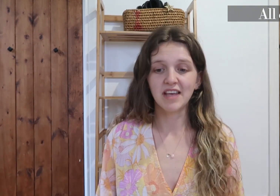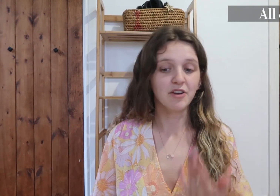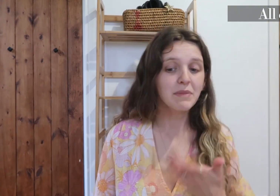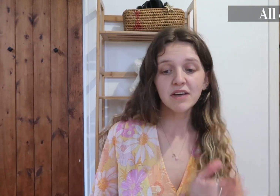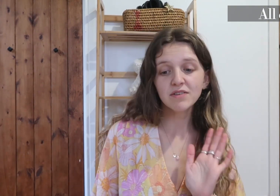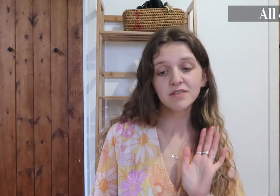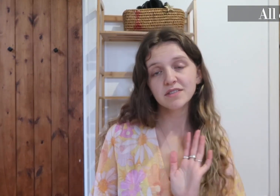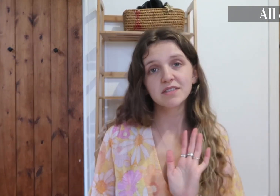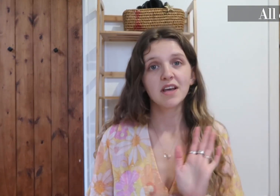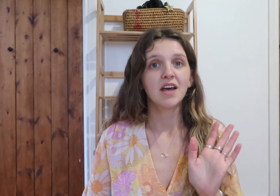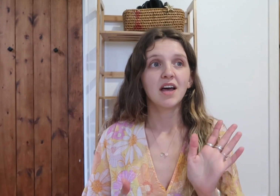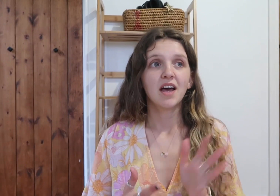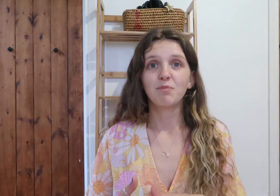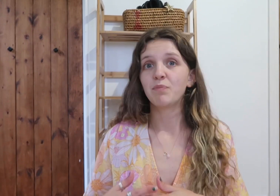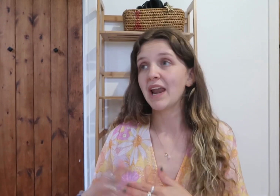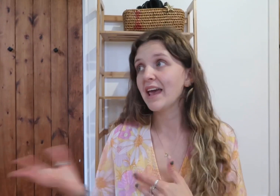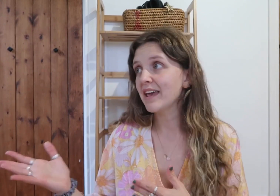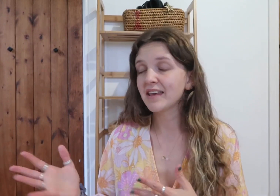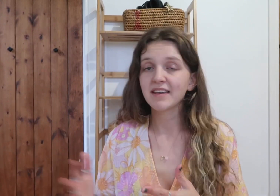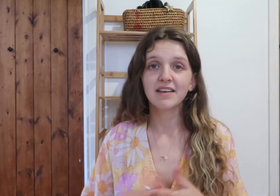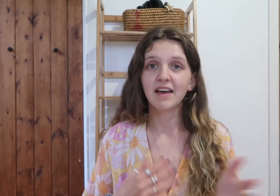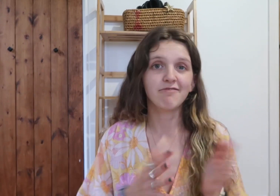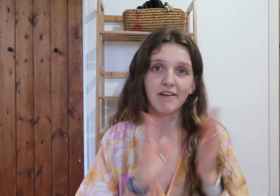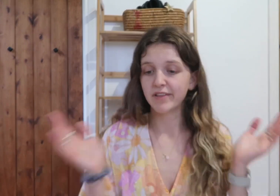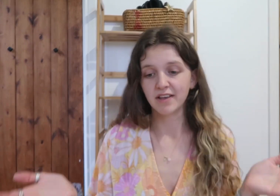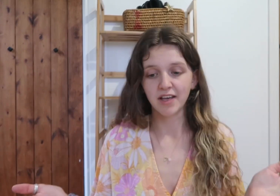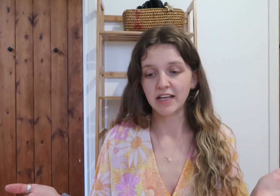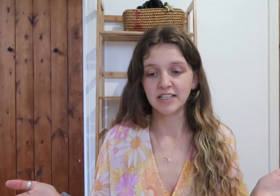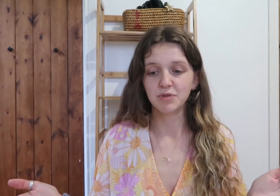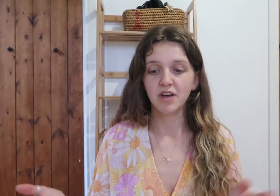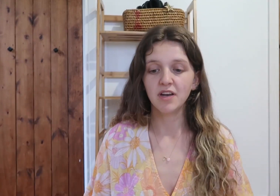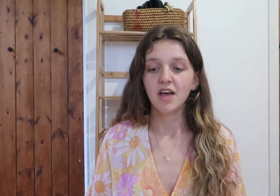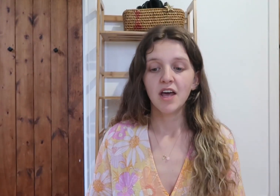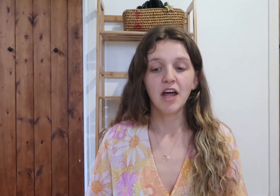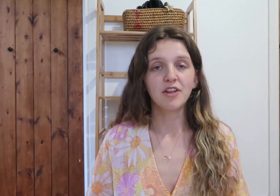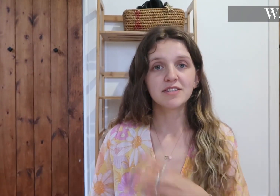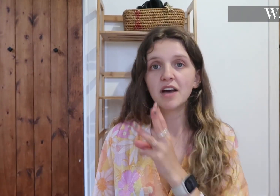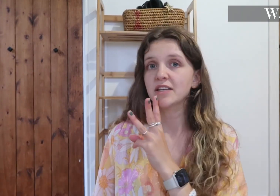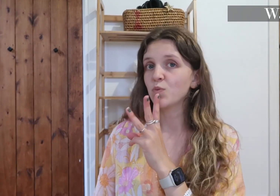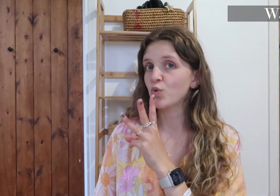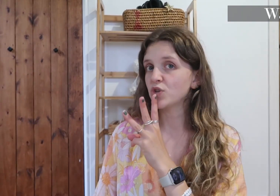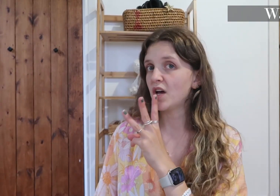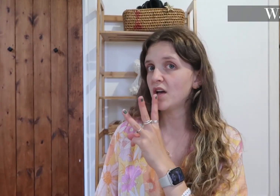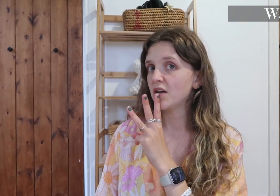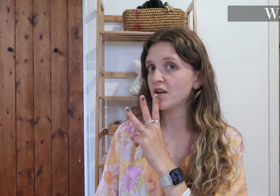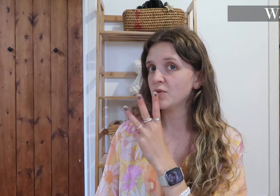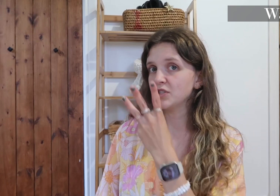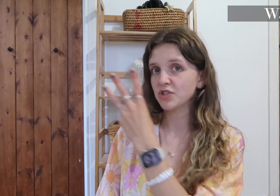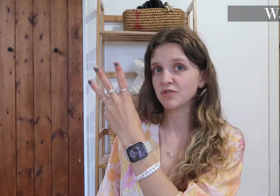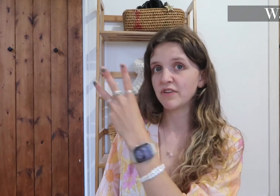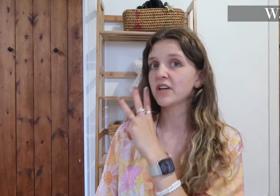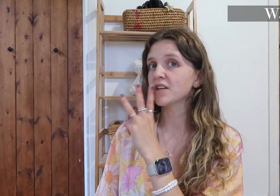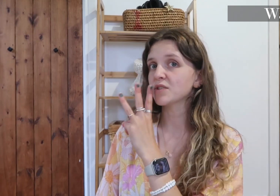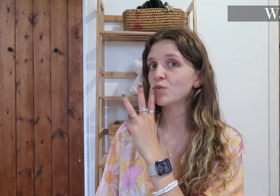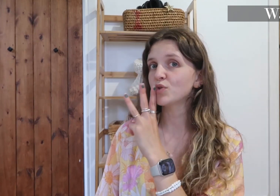end of meals, playing, everything that needs to be done. Another sign is water, which is just 3 fingers,